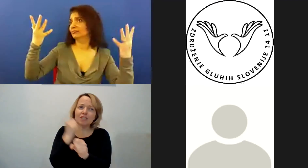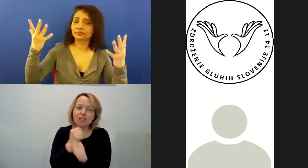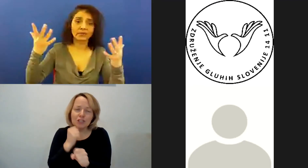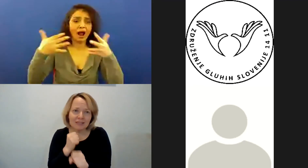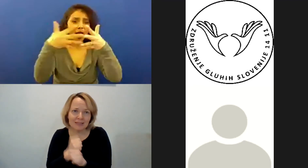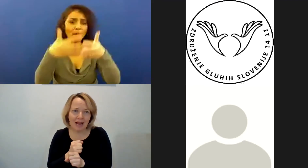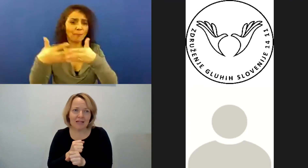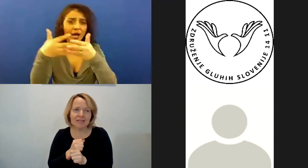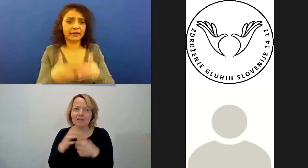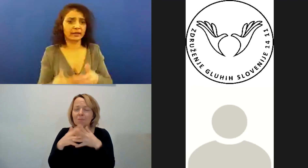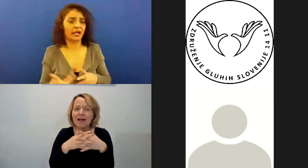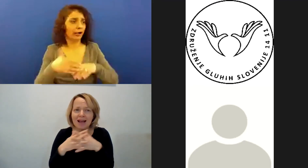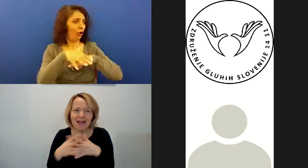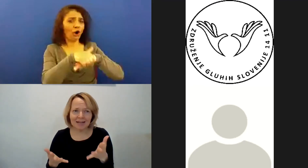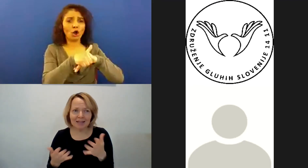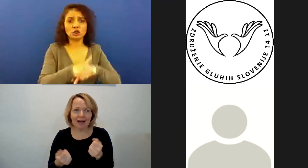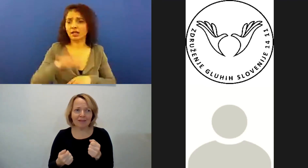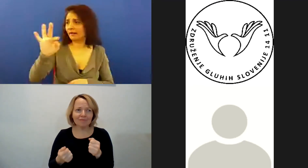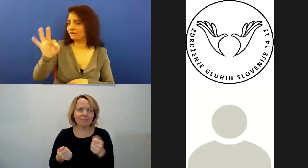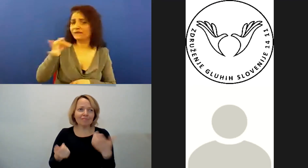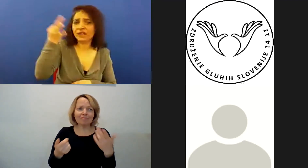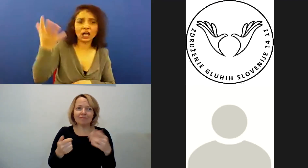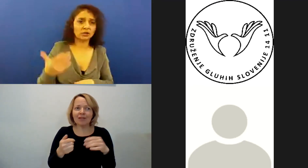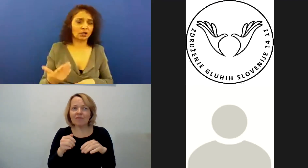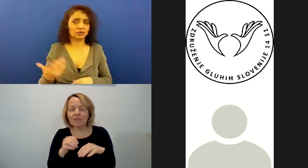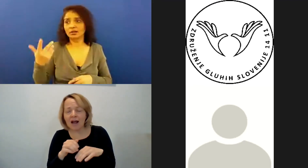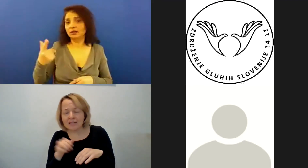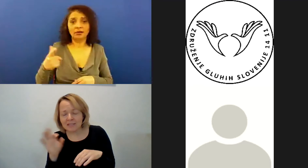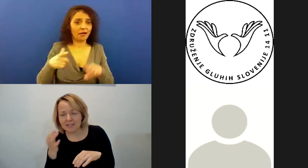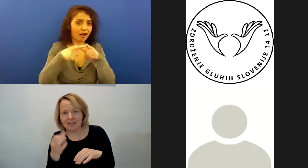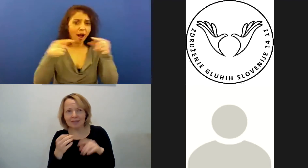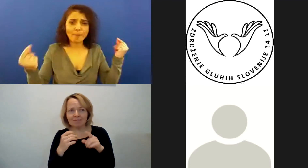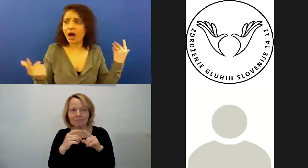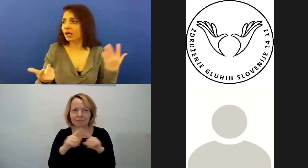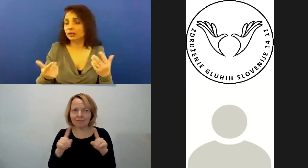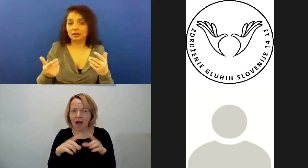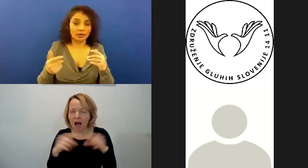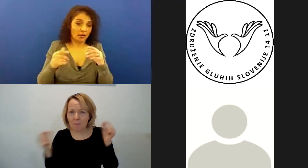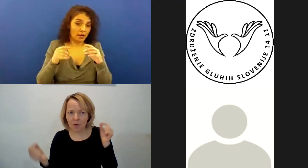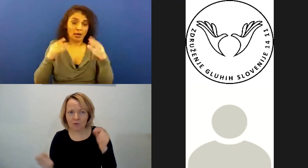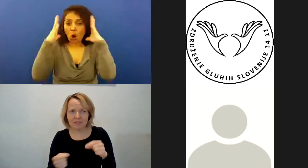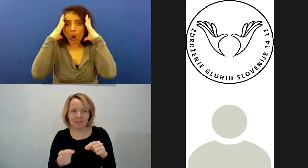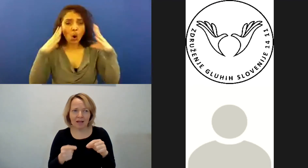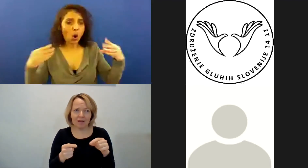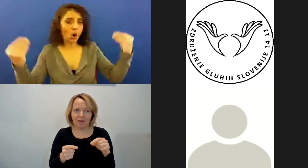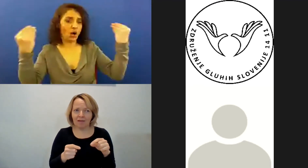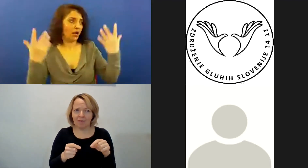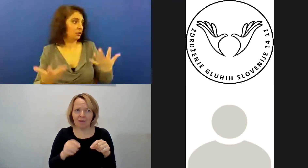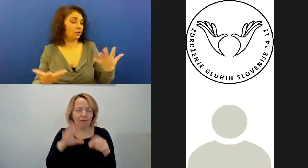crowd. People who work there come from England, France, United States,